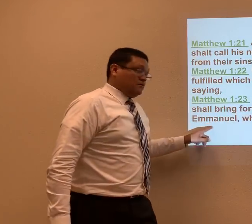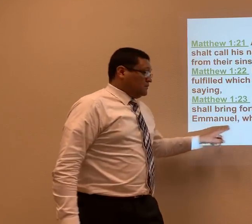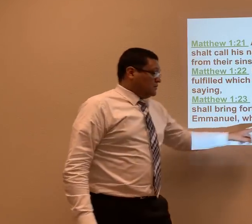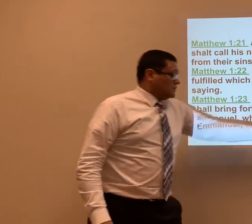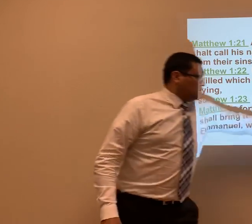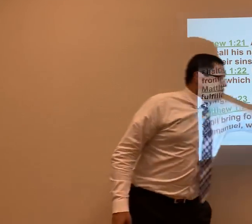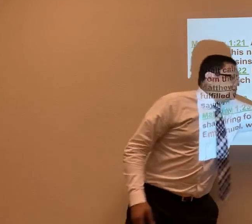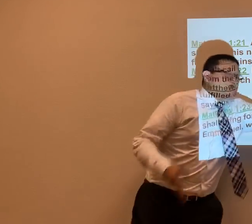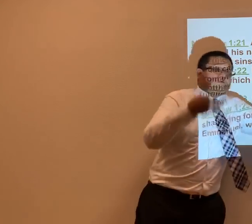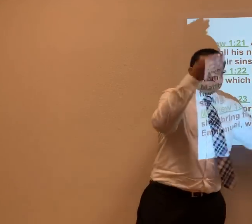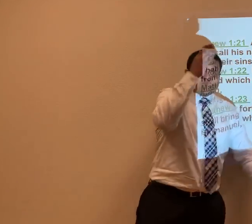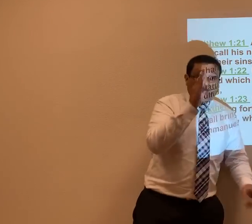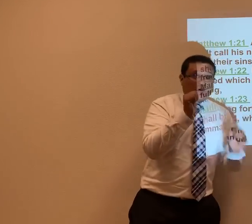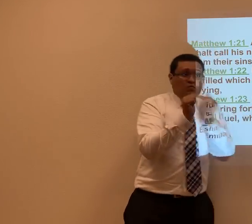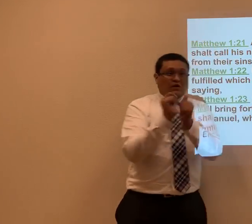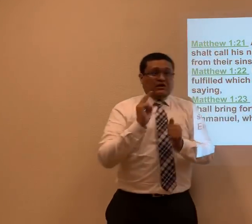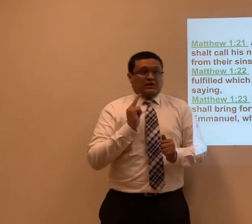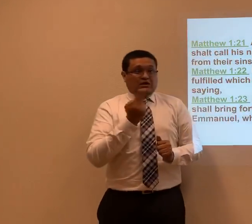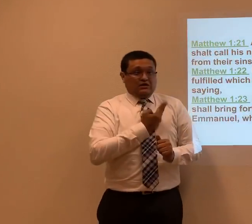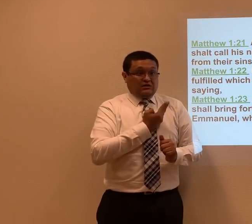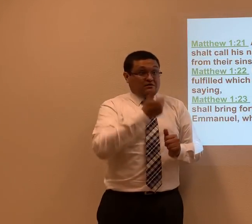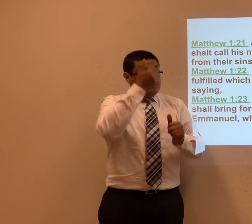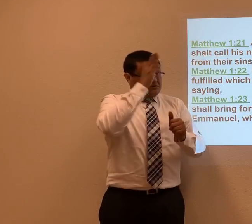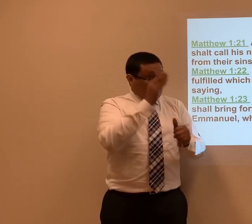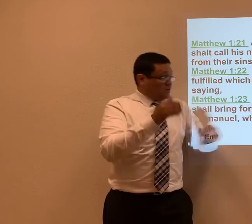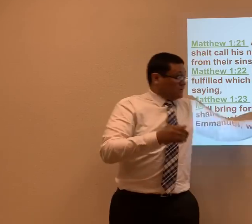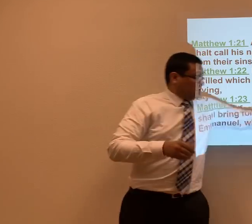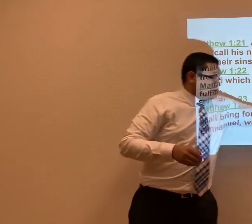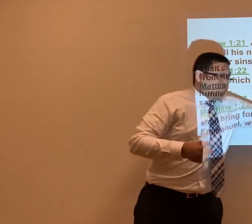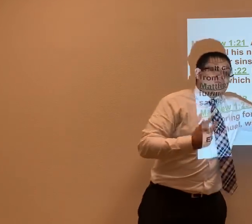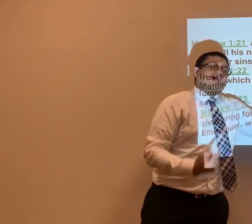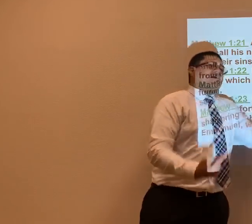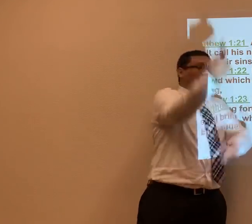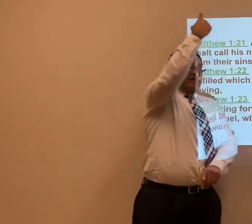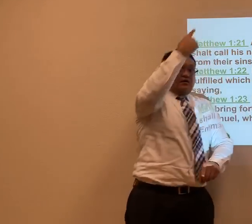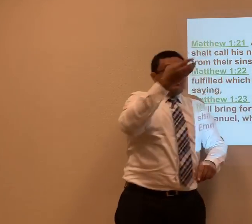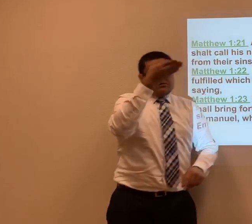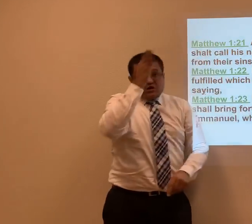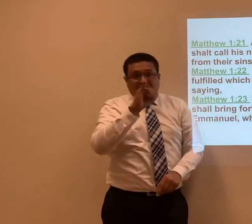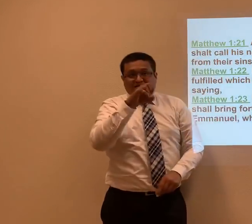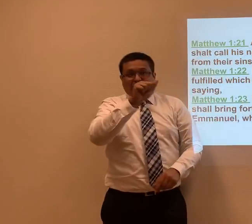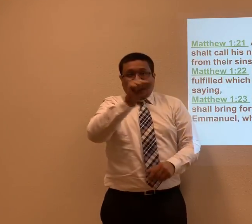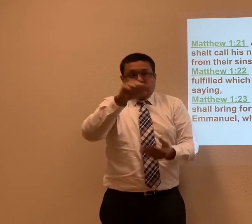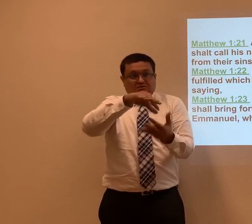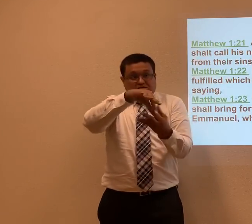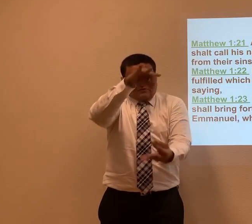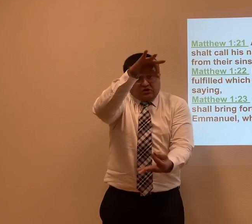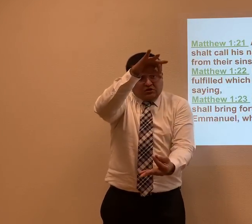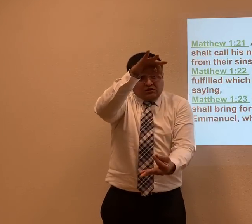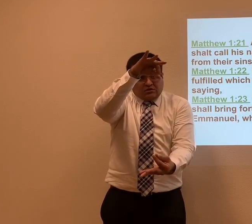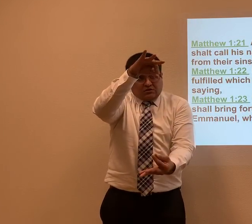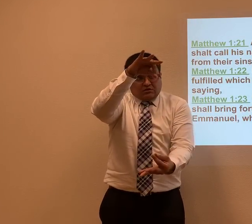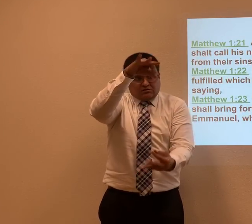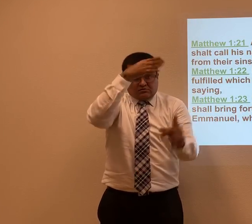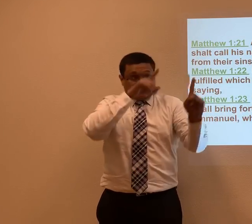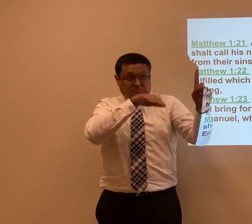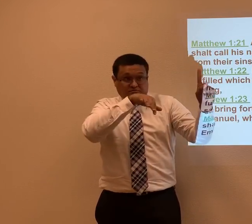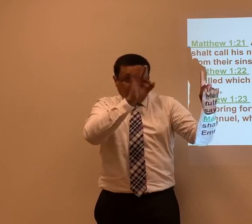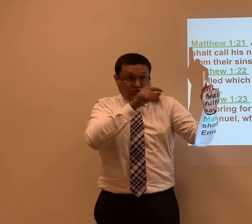this word here, Emmanuel, which being interpreted is God with us. God is a spirit. Remember, we talked about that in the